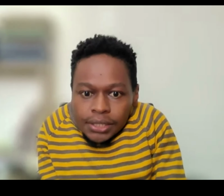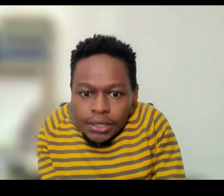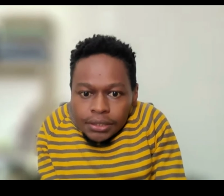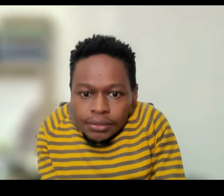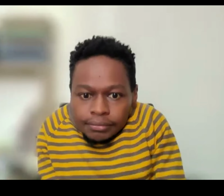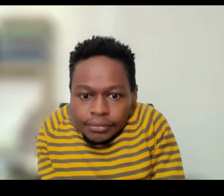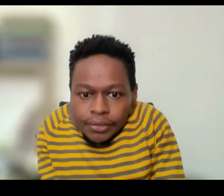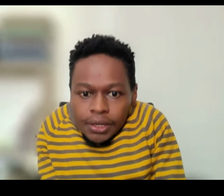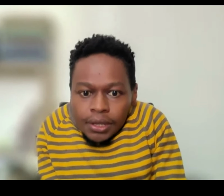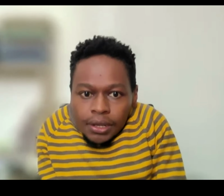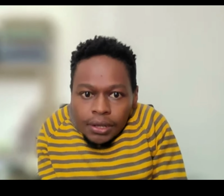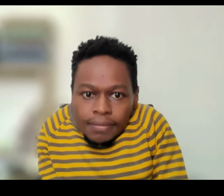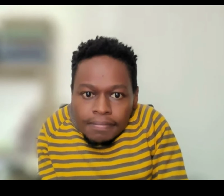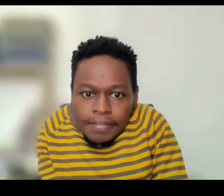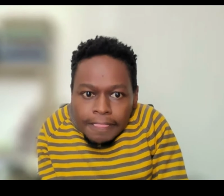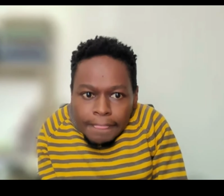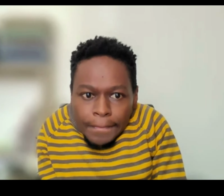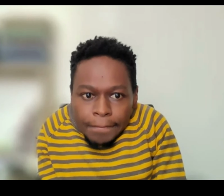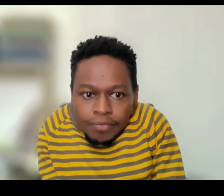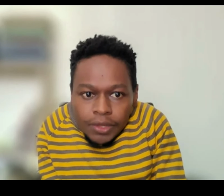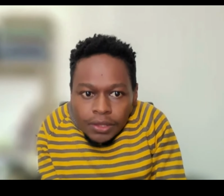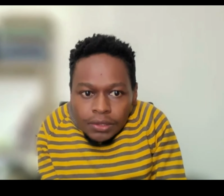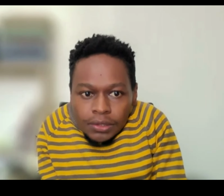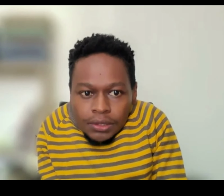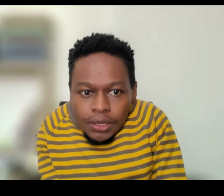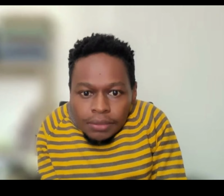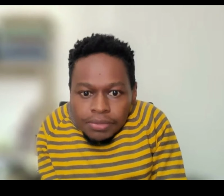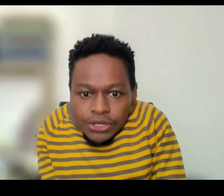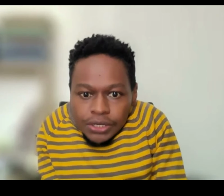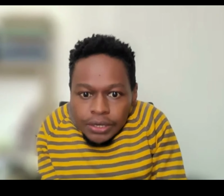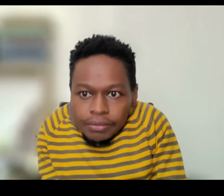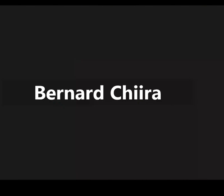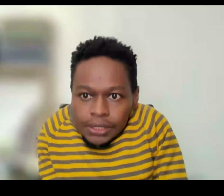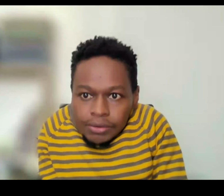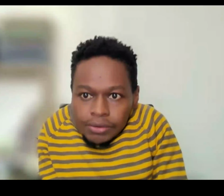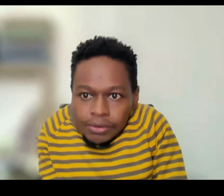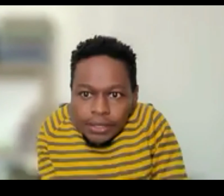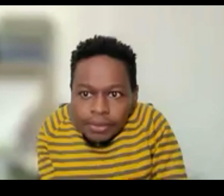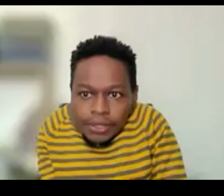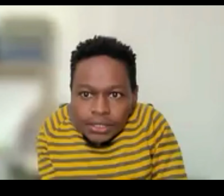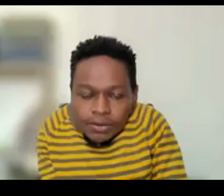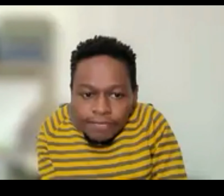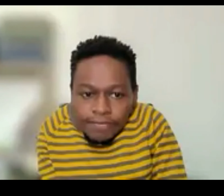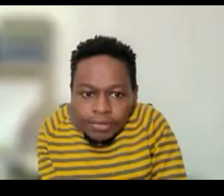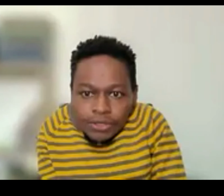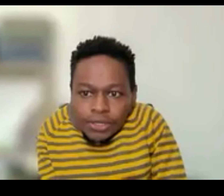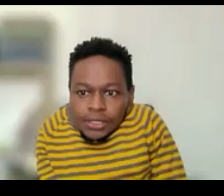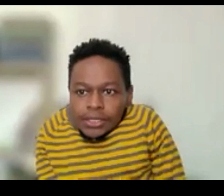started. I'll be sharing my screen a little bit, just confirm that you can see